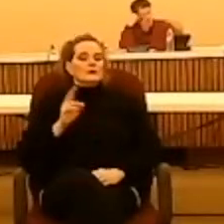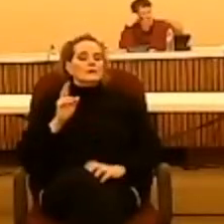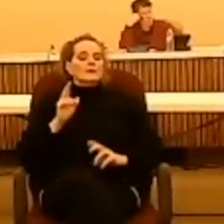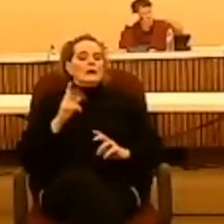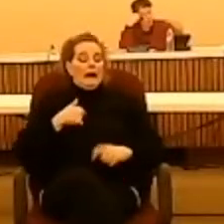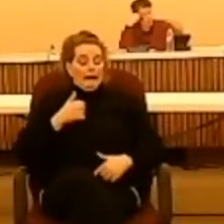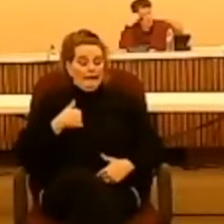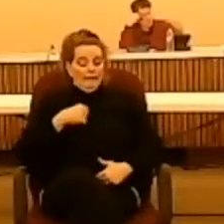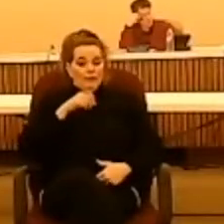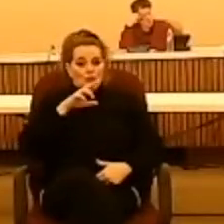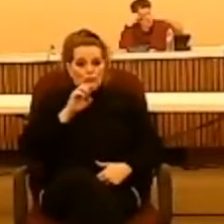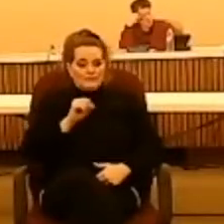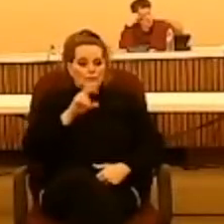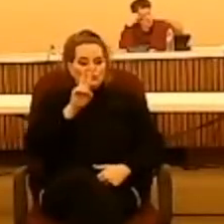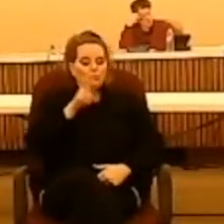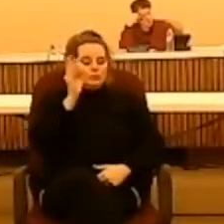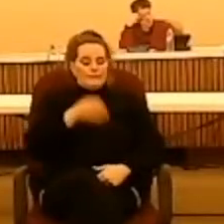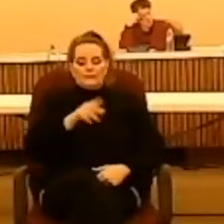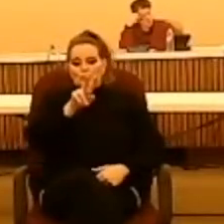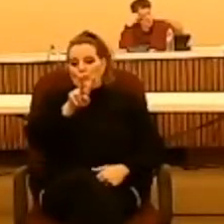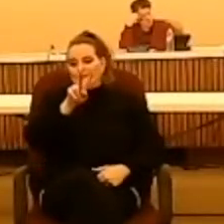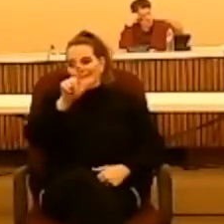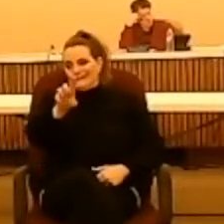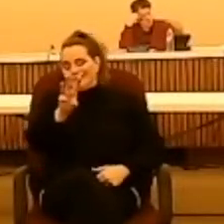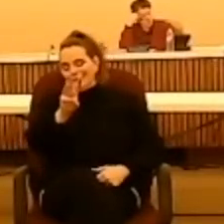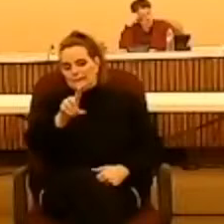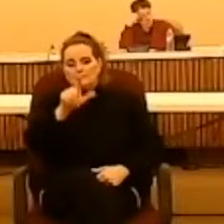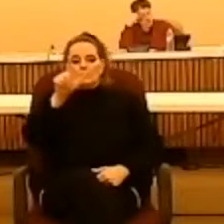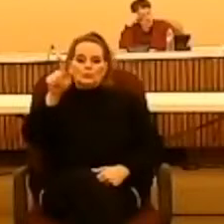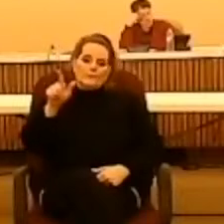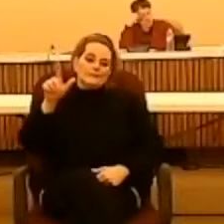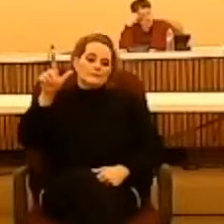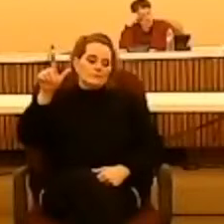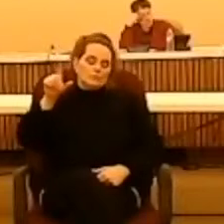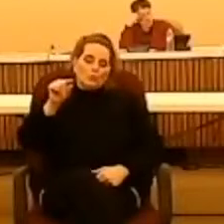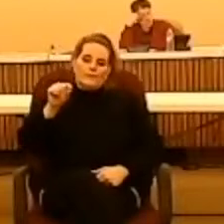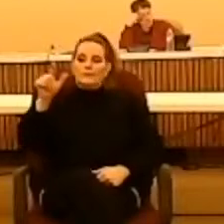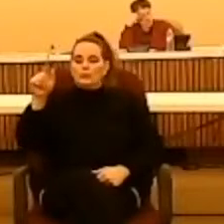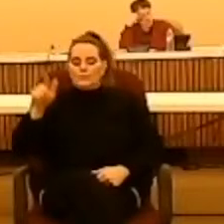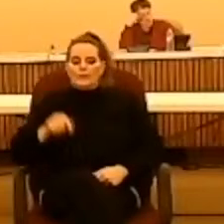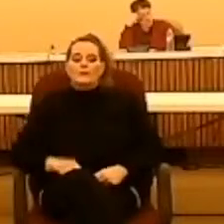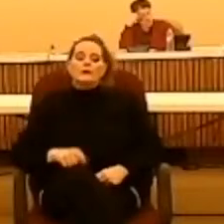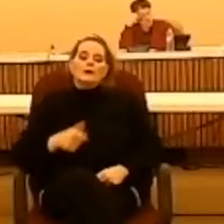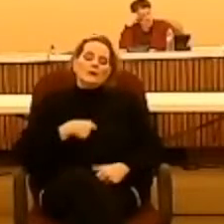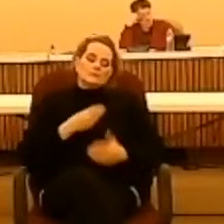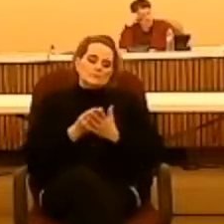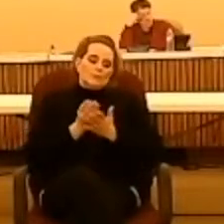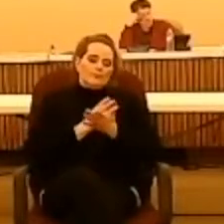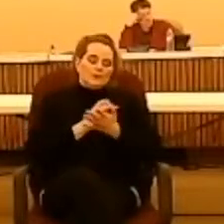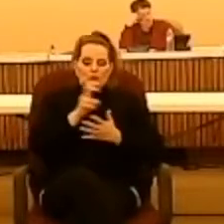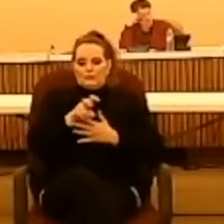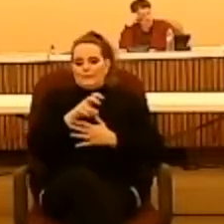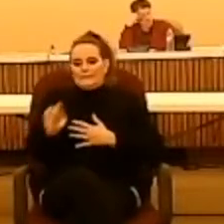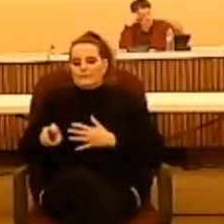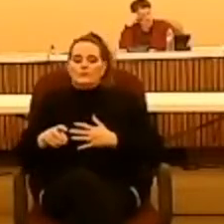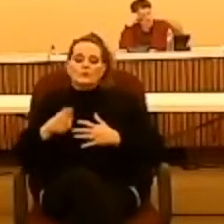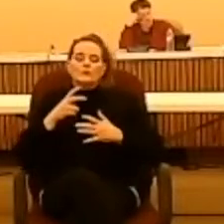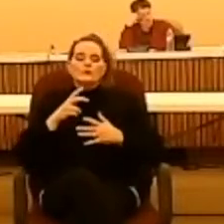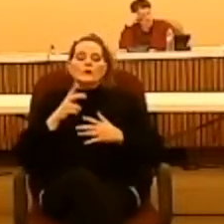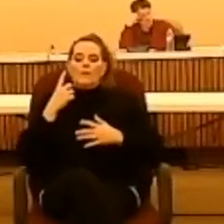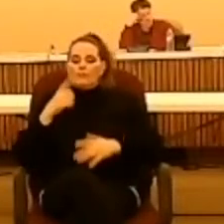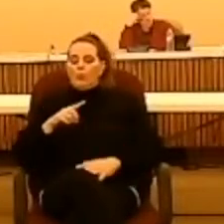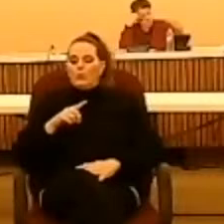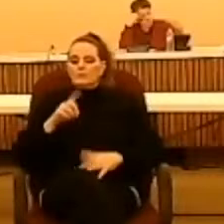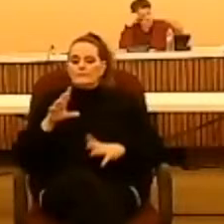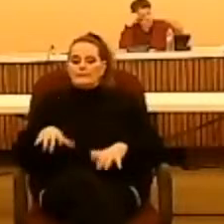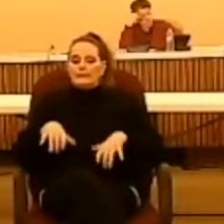I have Resolution 2-26, 2021, to make appropriate budget transfers per the 2020 adopted budget.